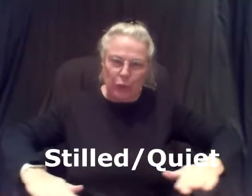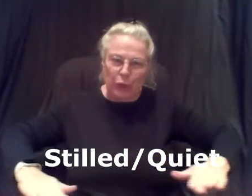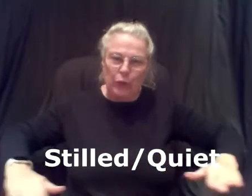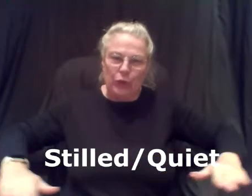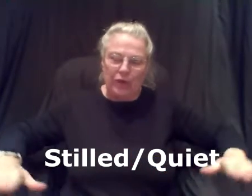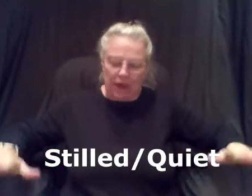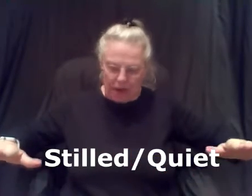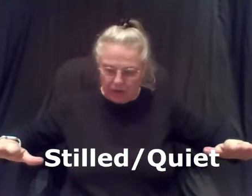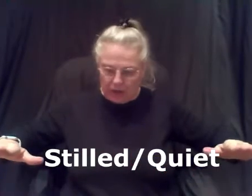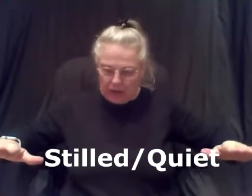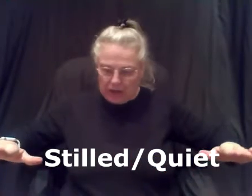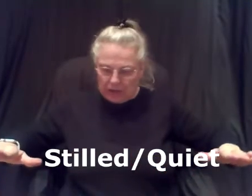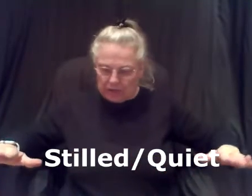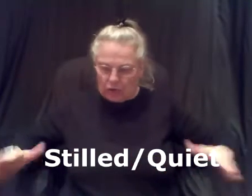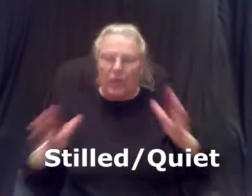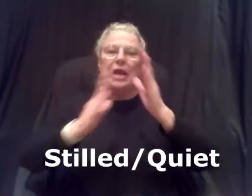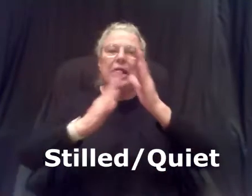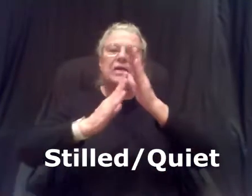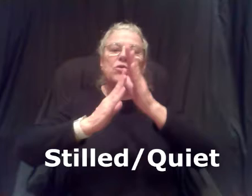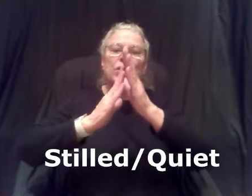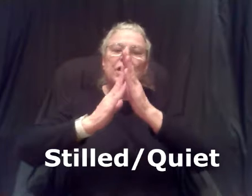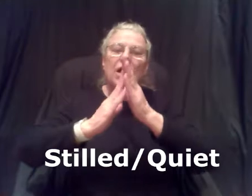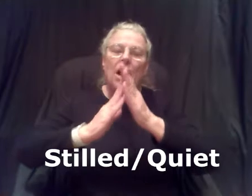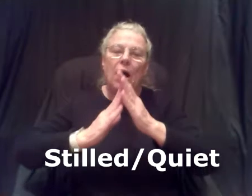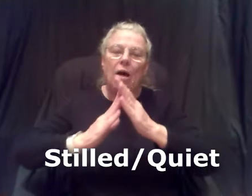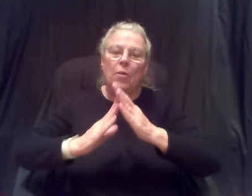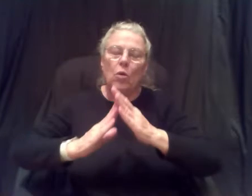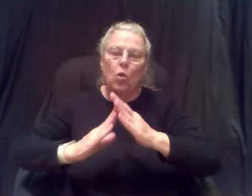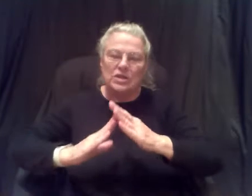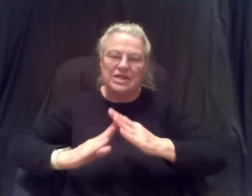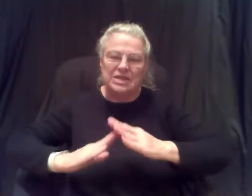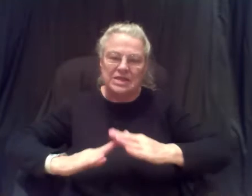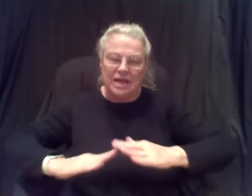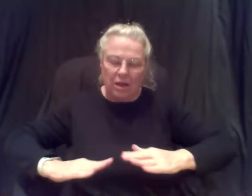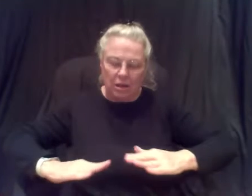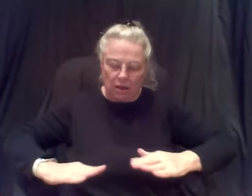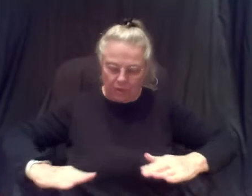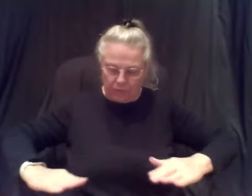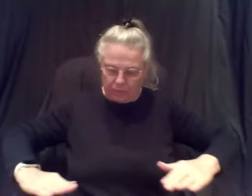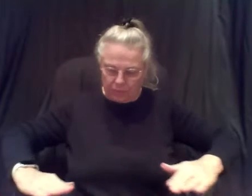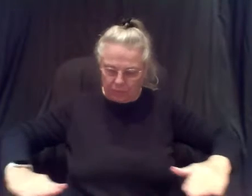smooth it out. So he's going to calm or still.